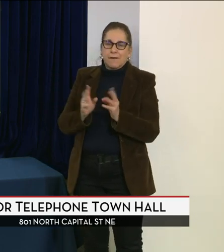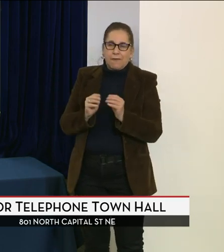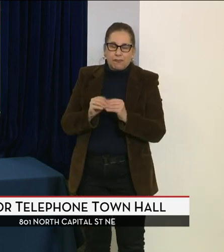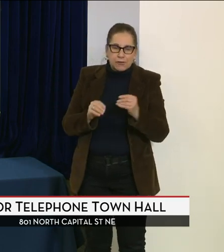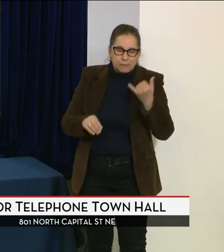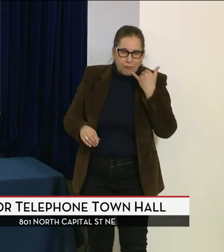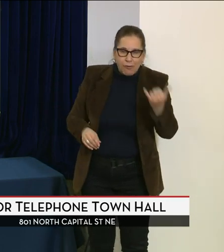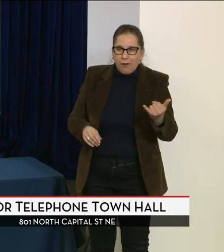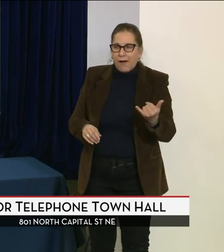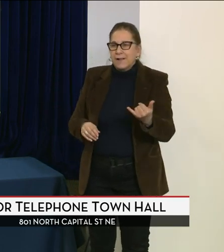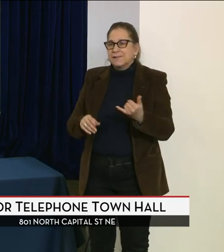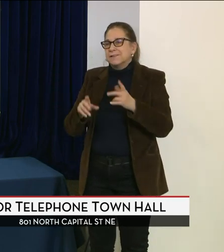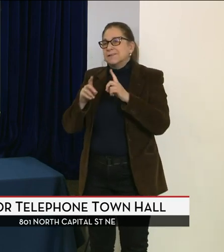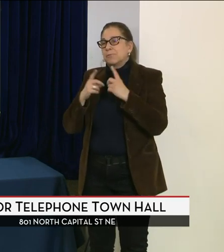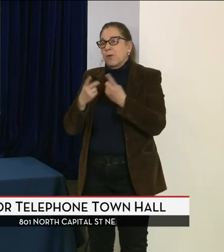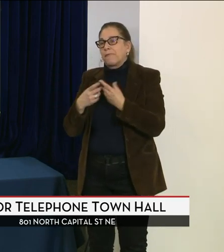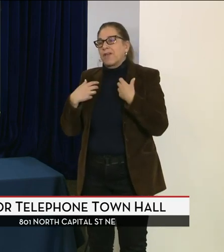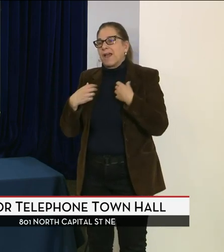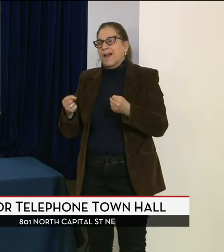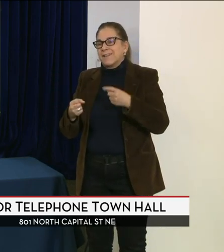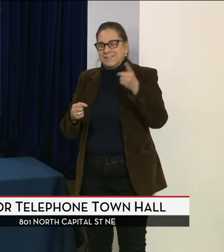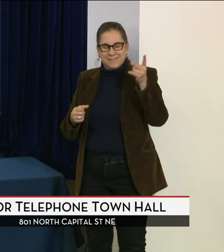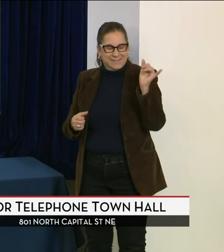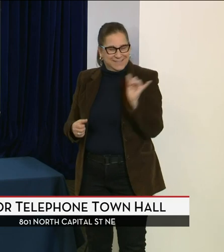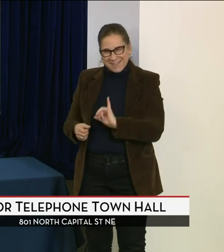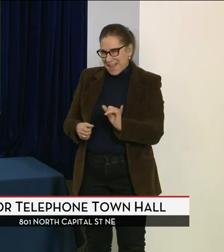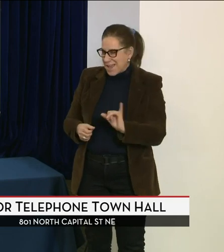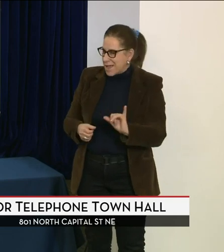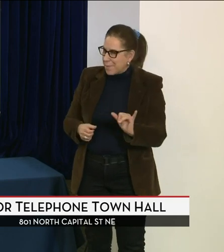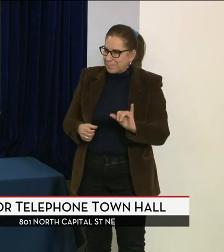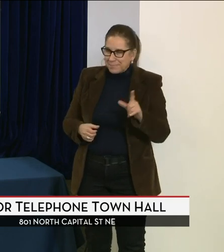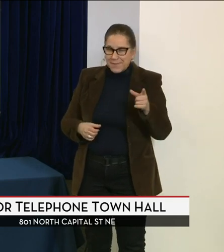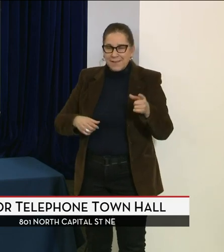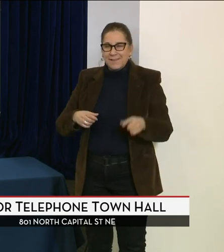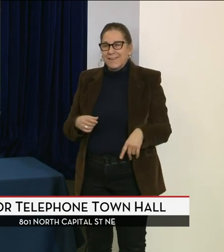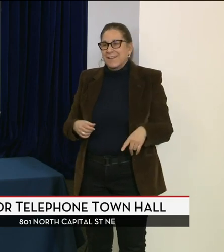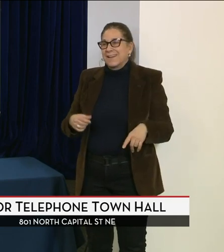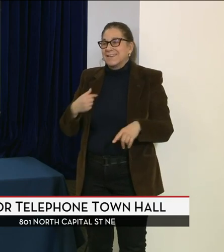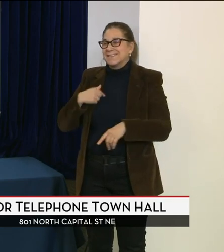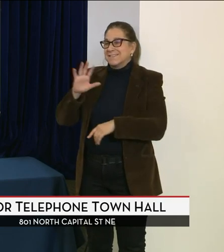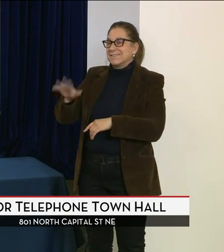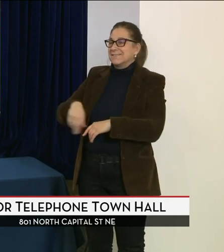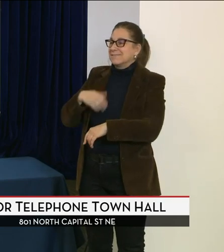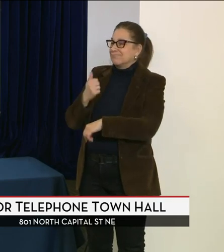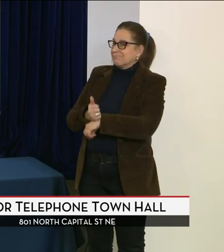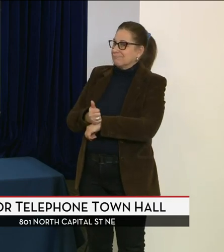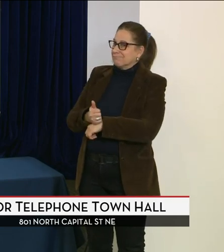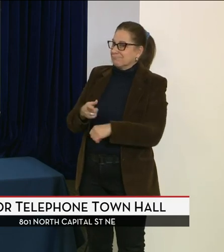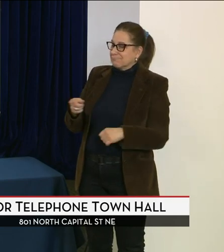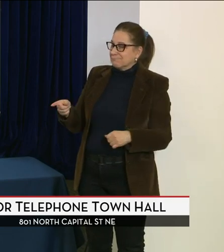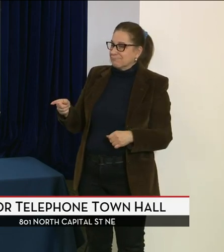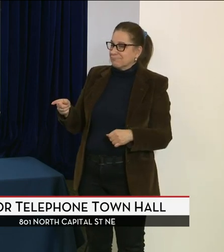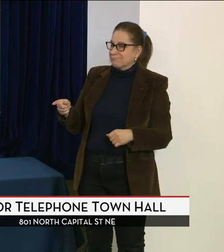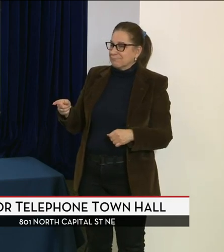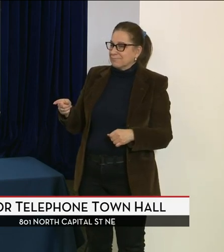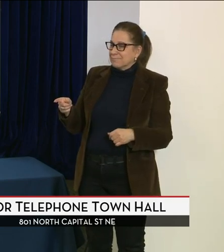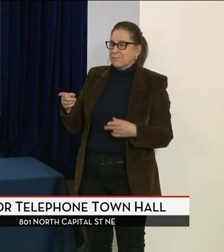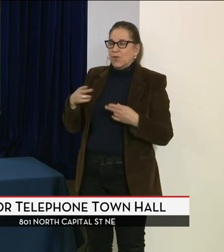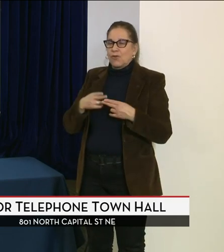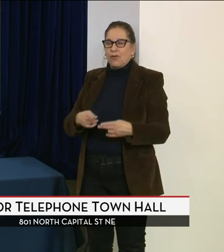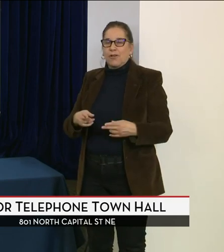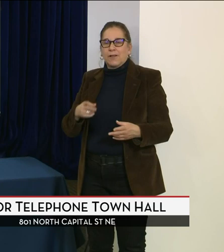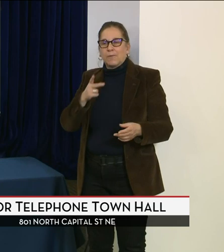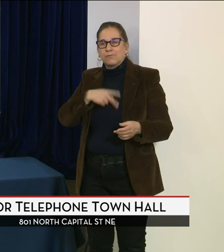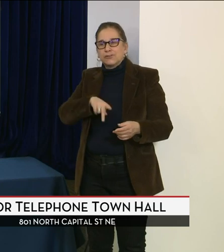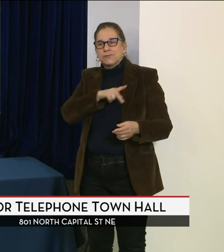have done the same. What we have in place is what we call a personal protective equipment or